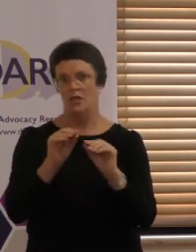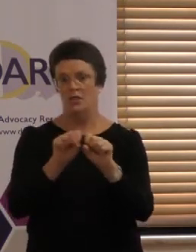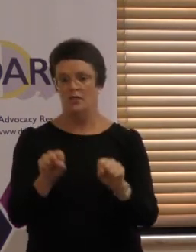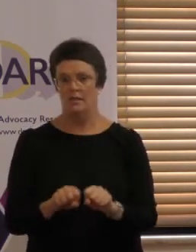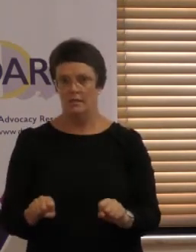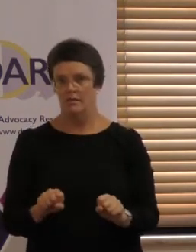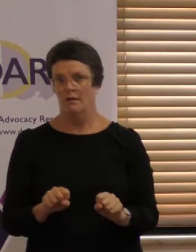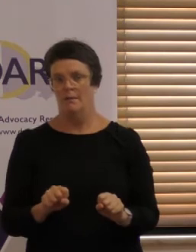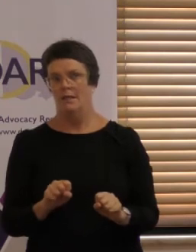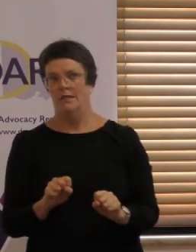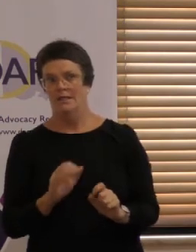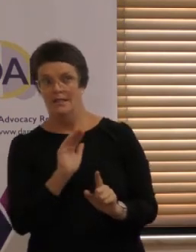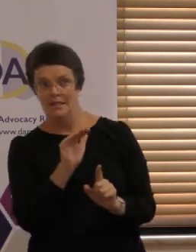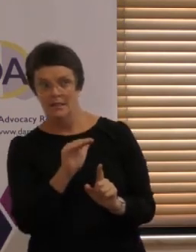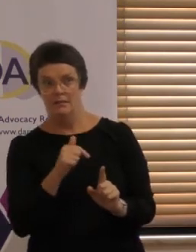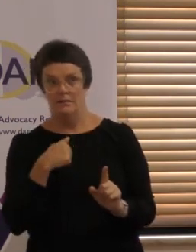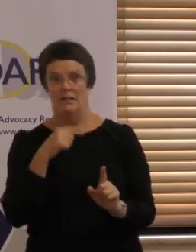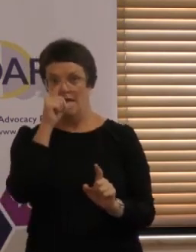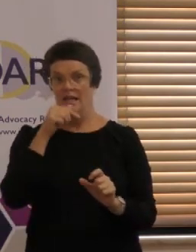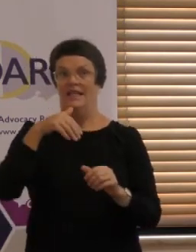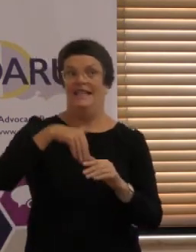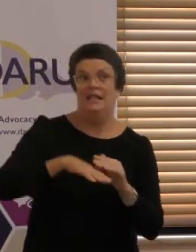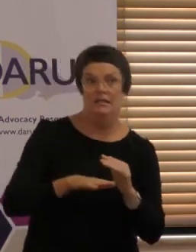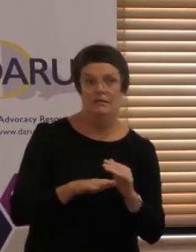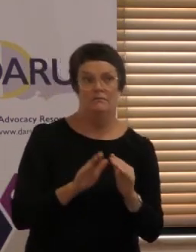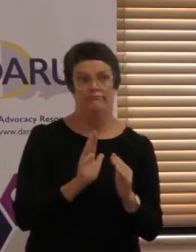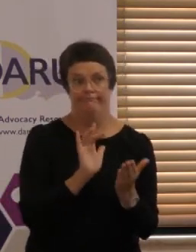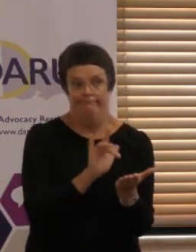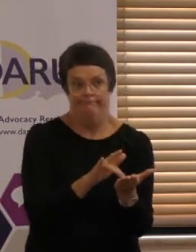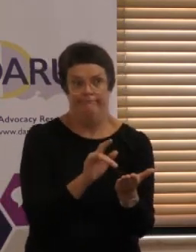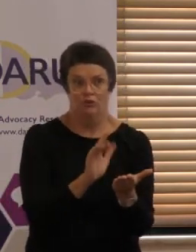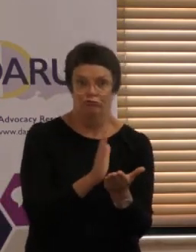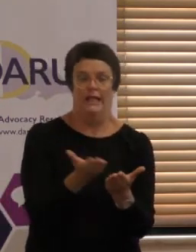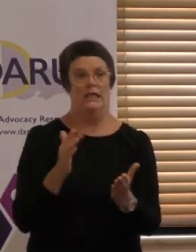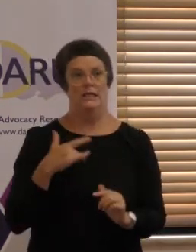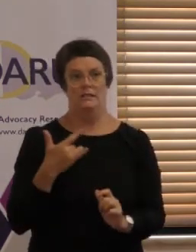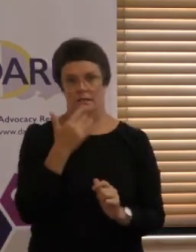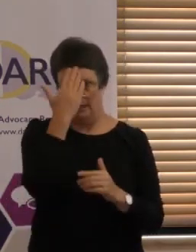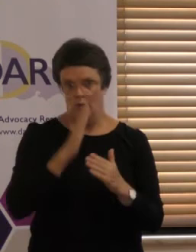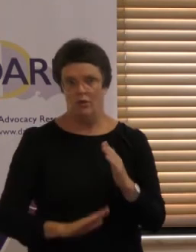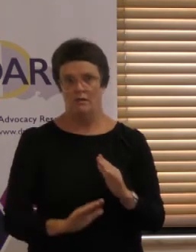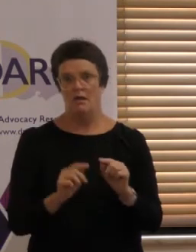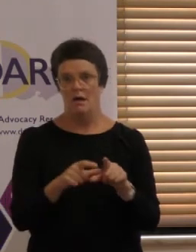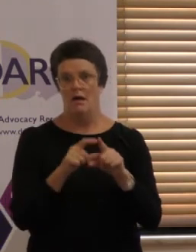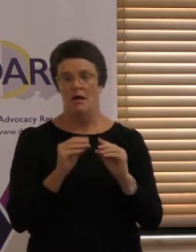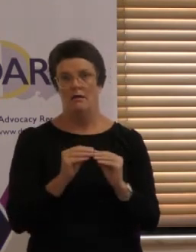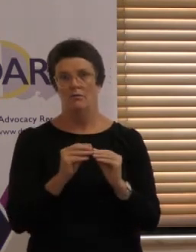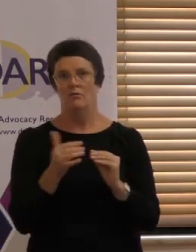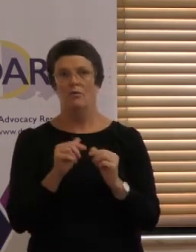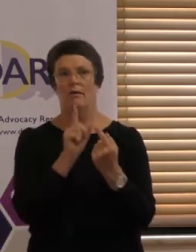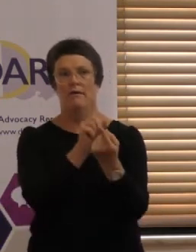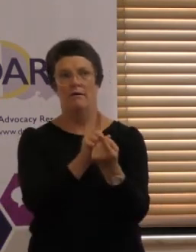door and start having on-the-job practical experiences. When young people go to see careers advisors at their